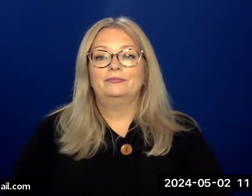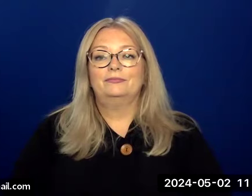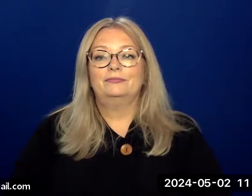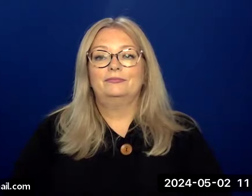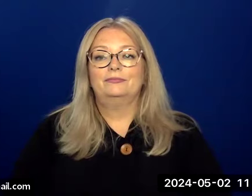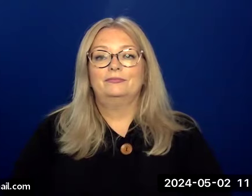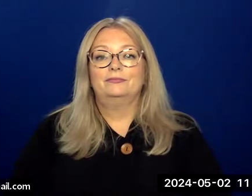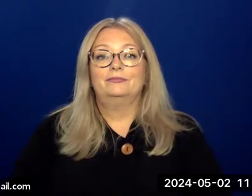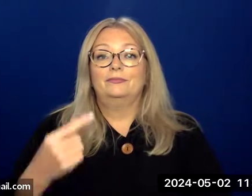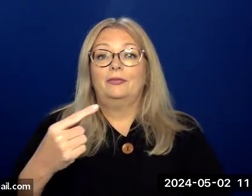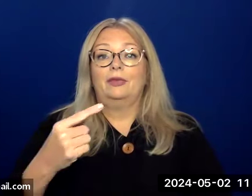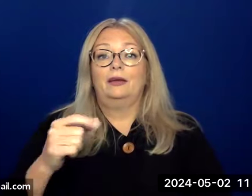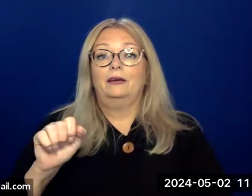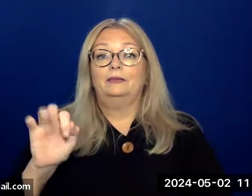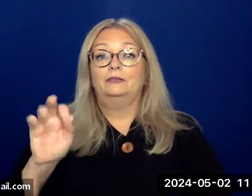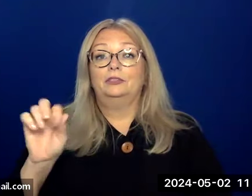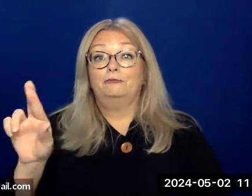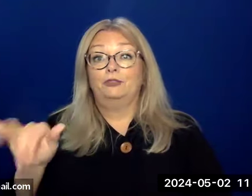Jeffrey.